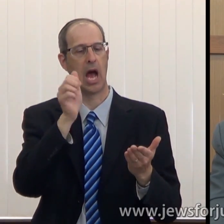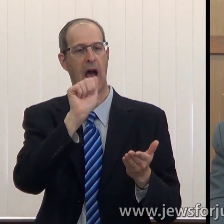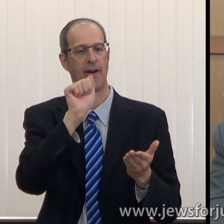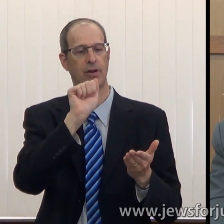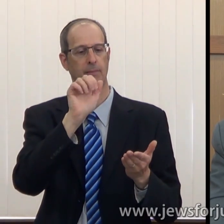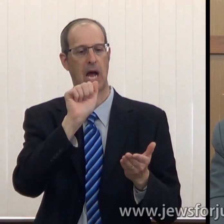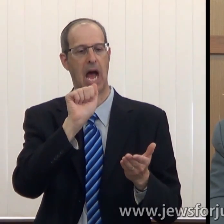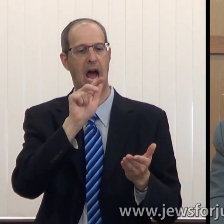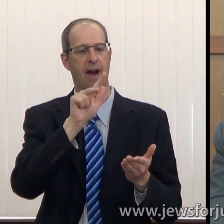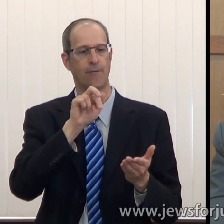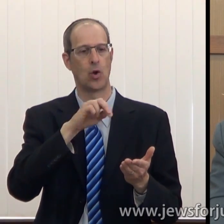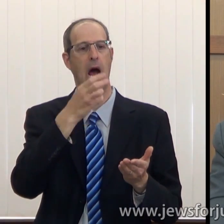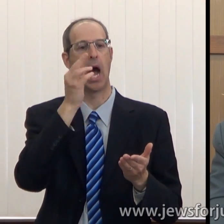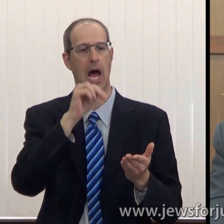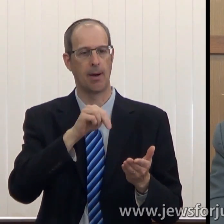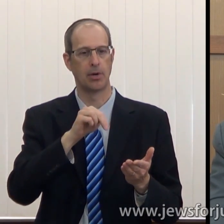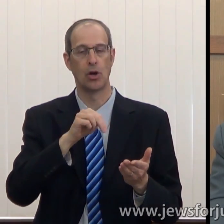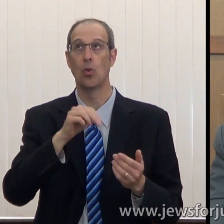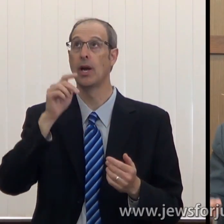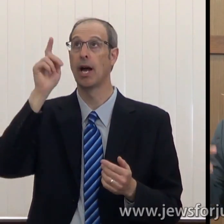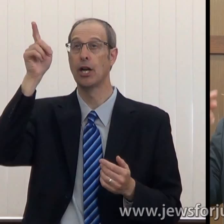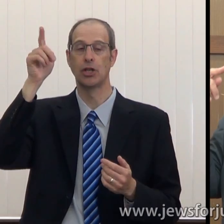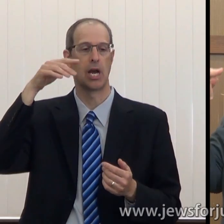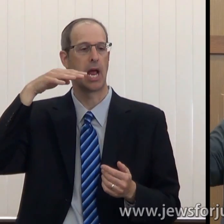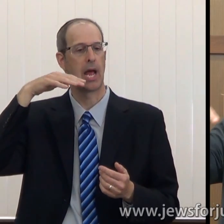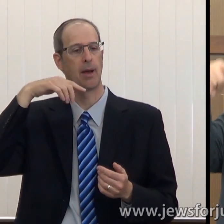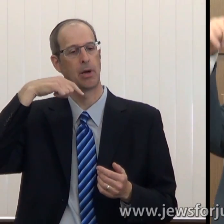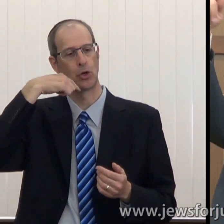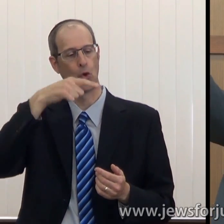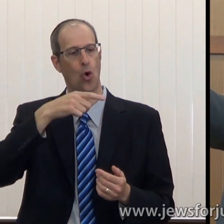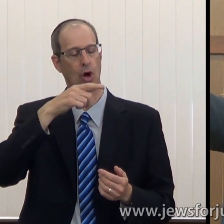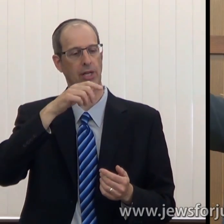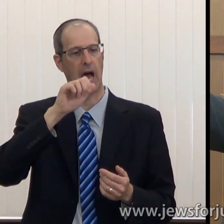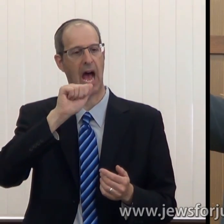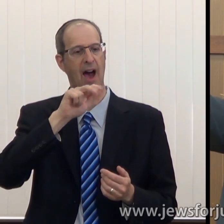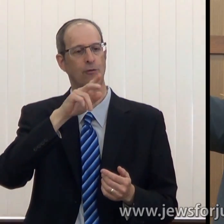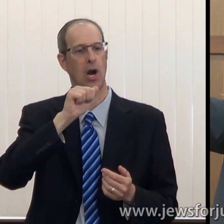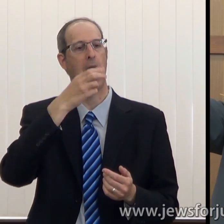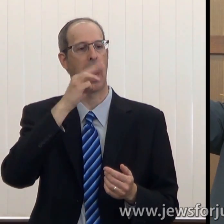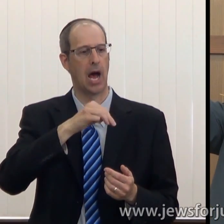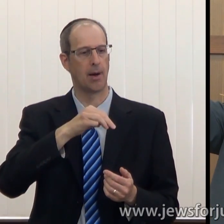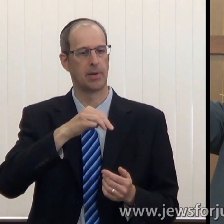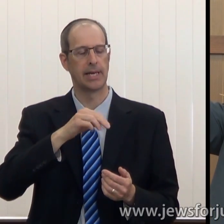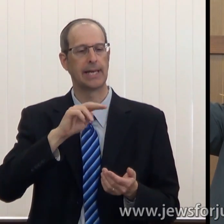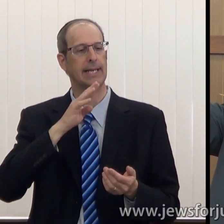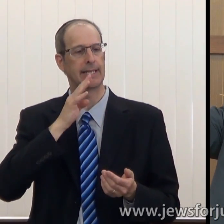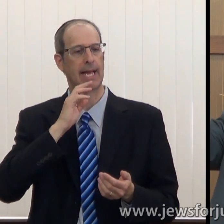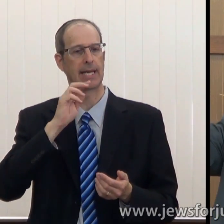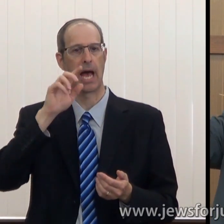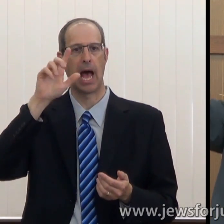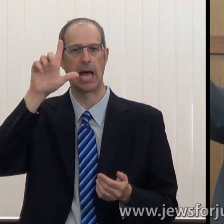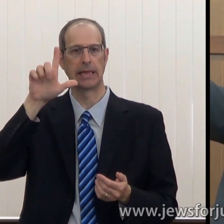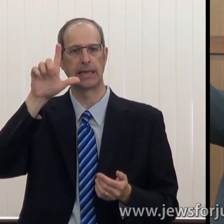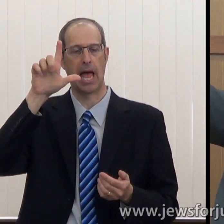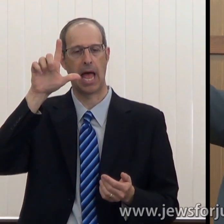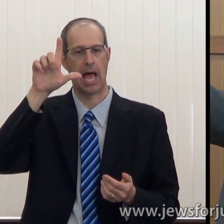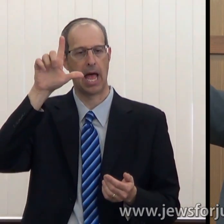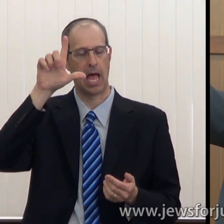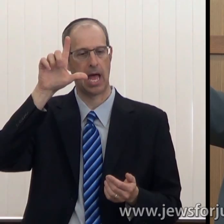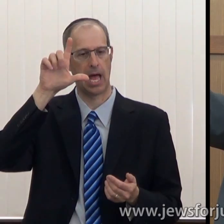Jew, when Hashem said to Avraham, Lech Lecha. What was Avraham being told? Lech